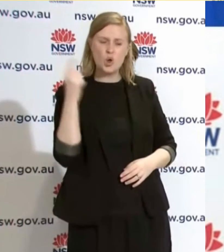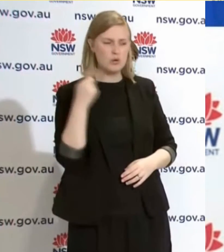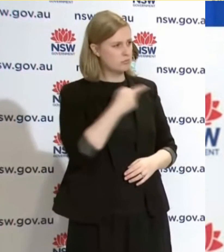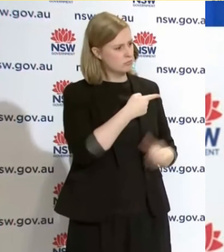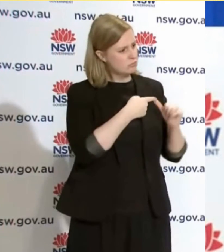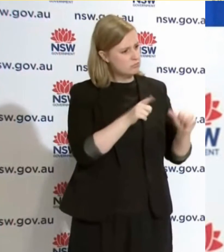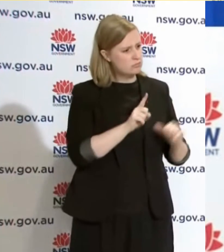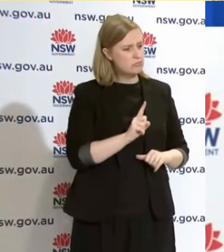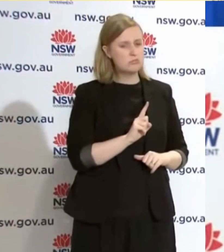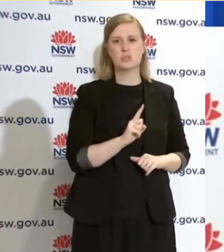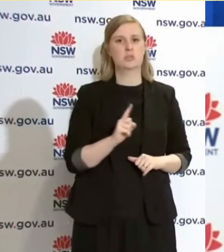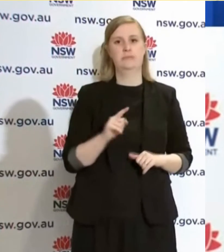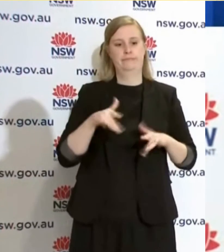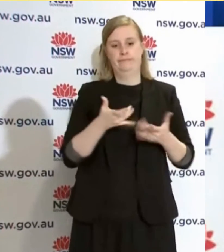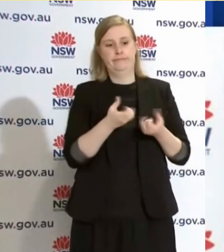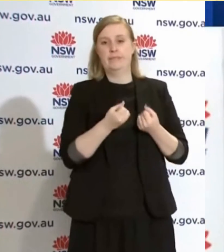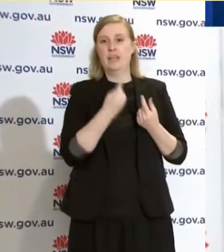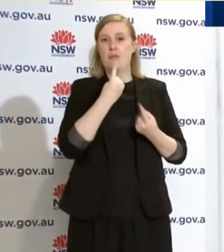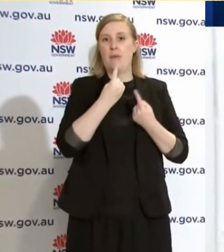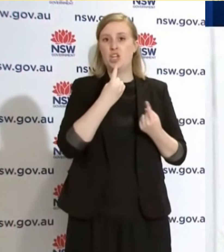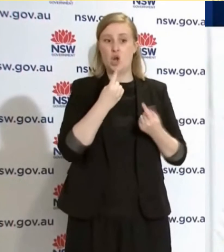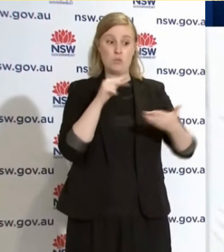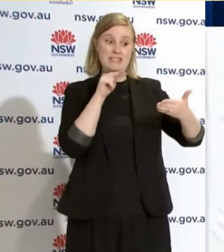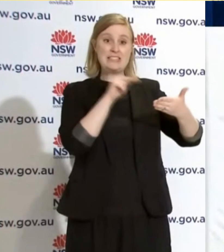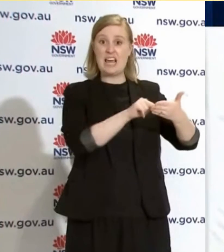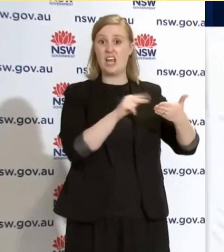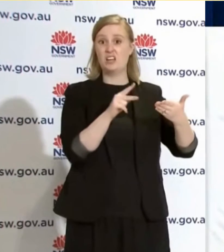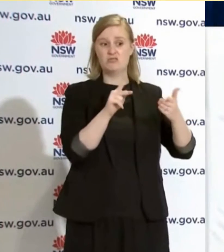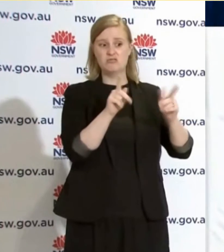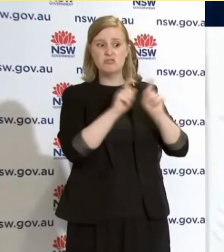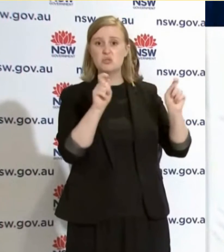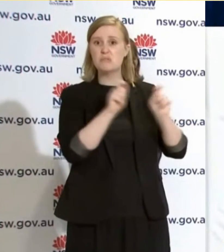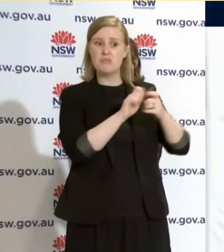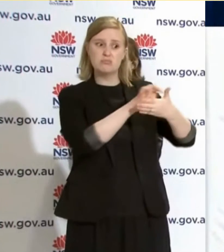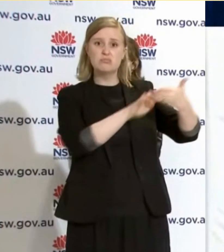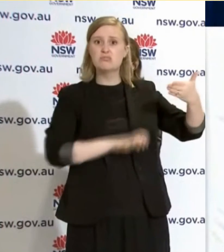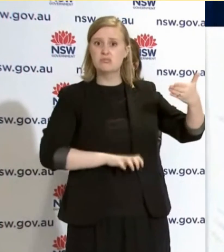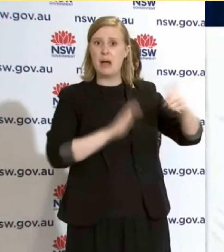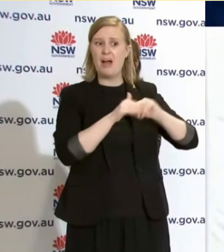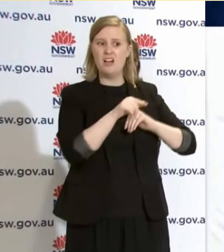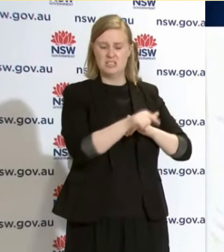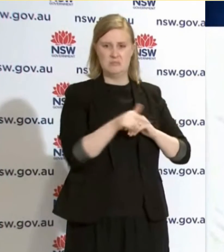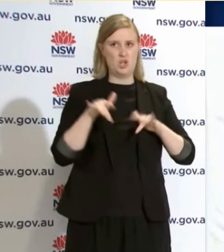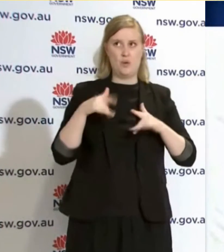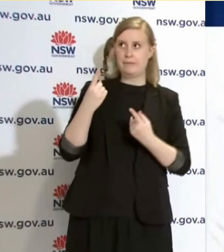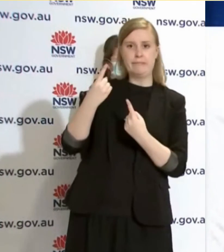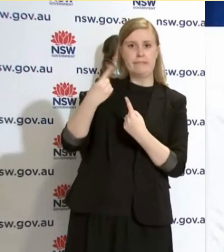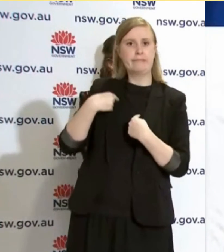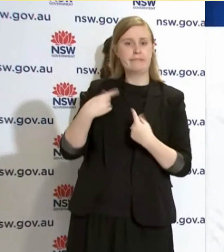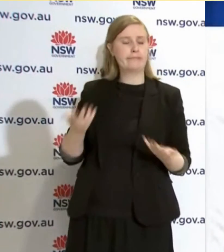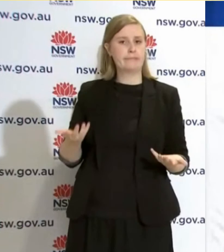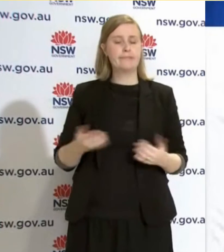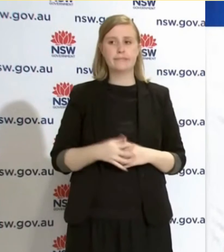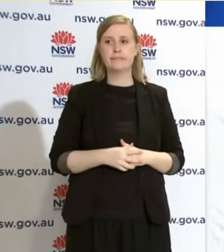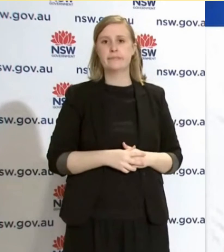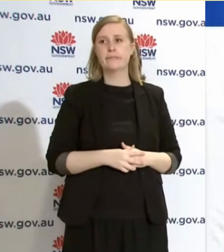aware of media reports of that, and I haven't been able to confirm anything prior to this meeting today, the press conference today. Just a question. A